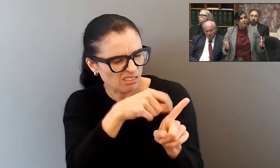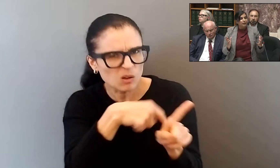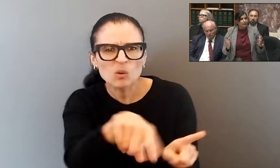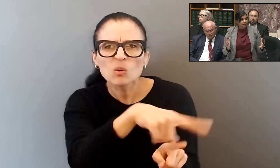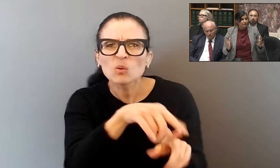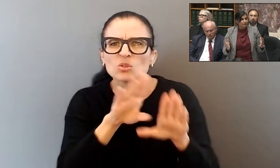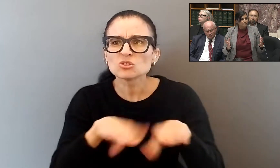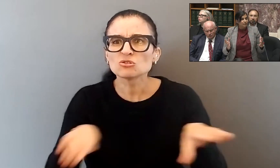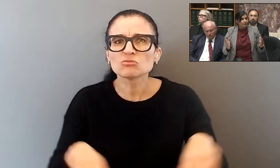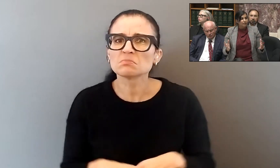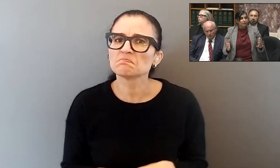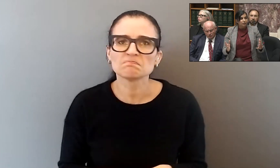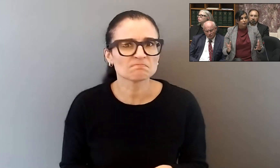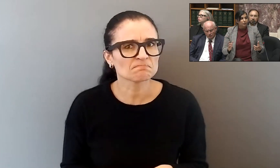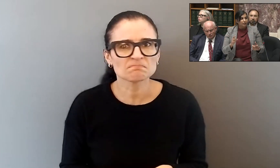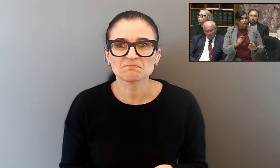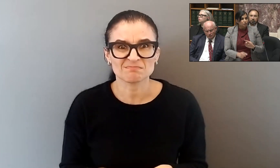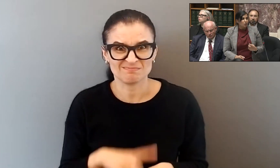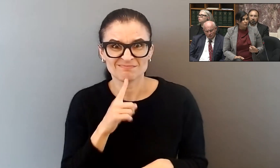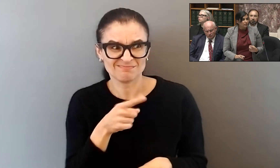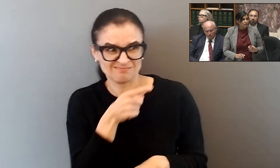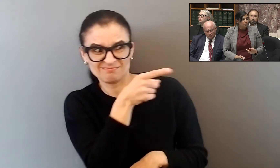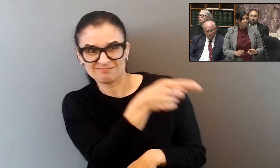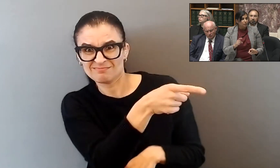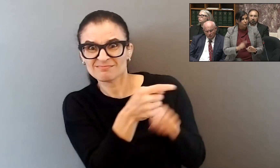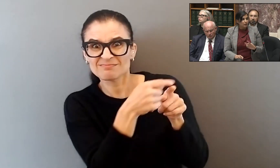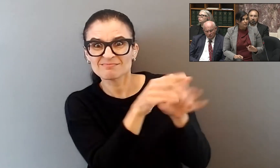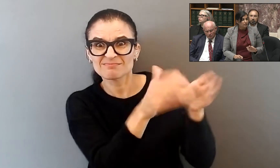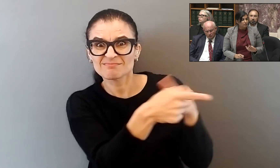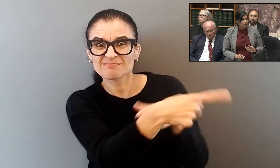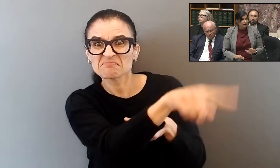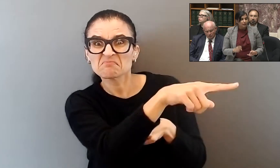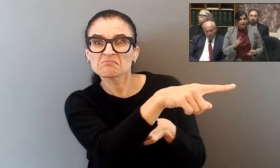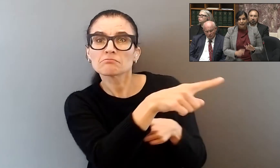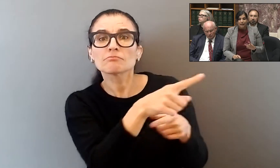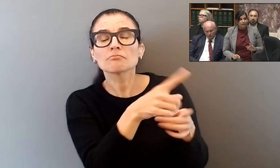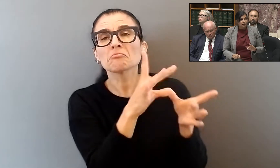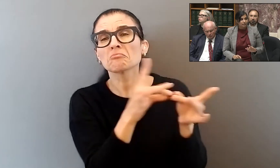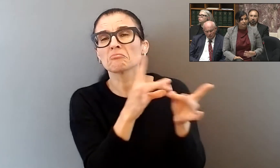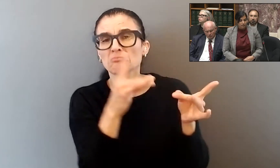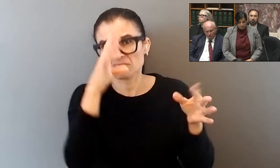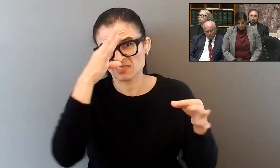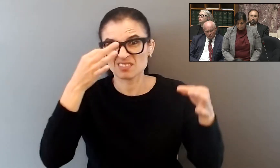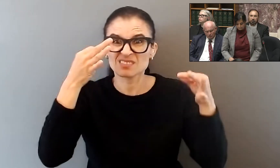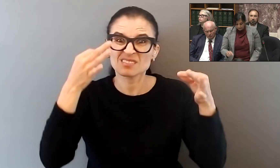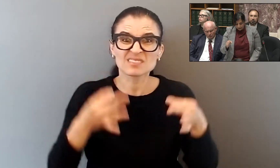so big that it included intolerance, racism, and hate.